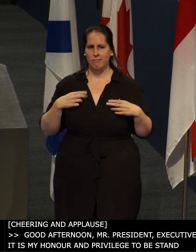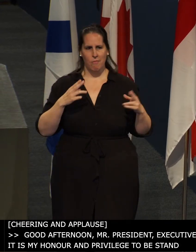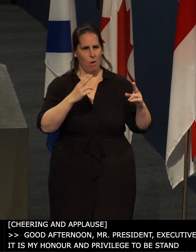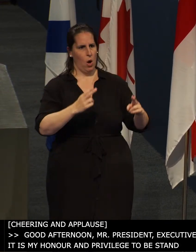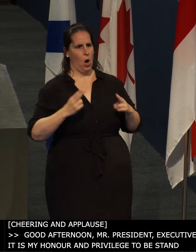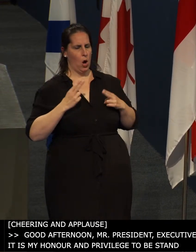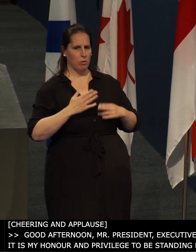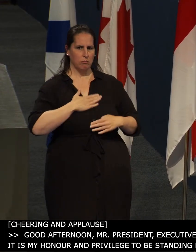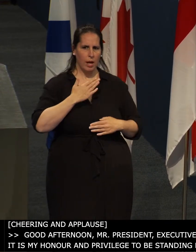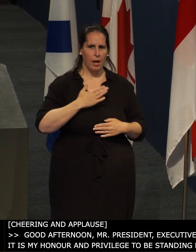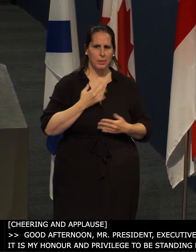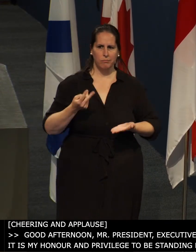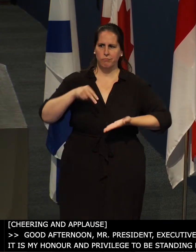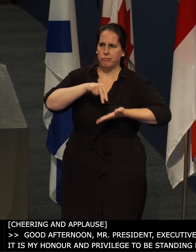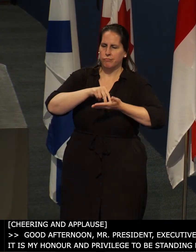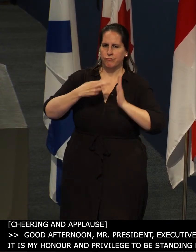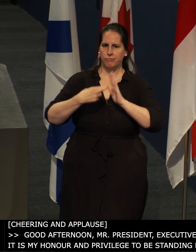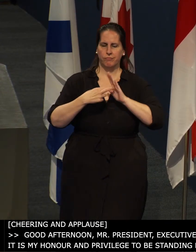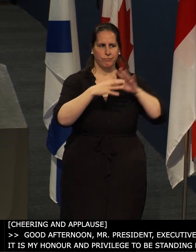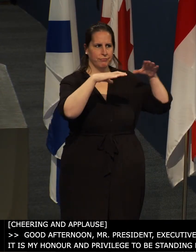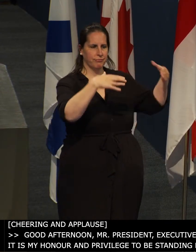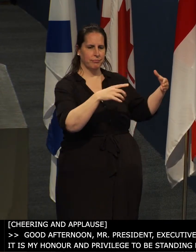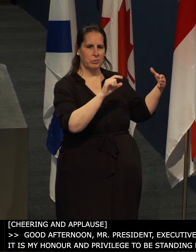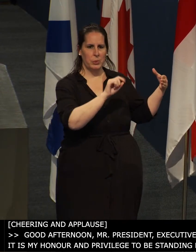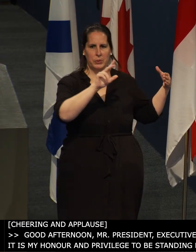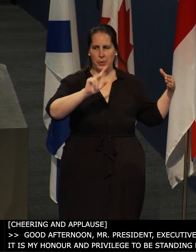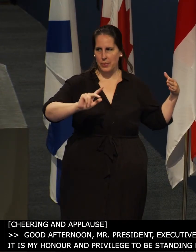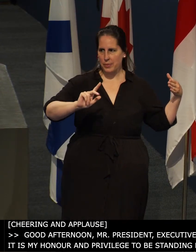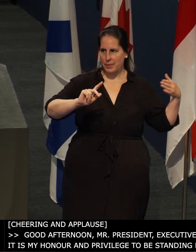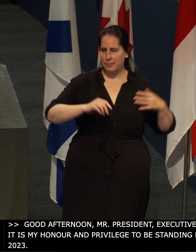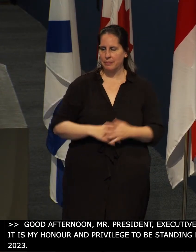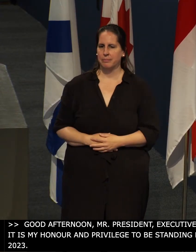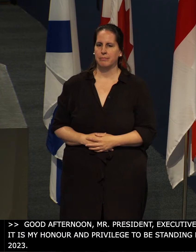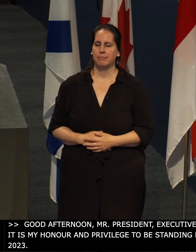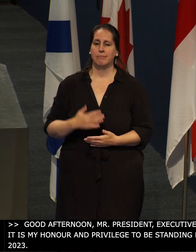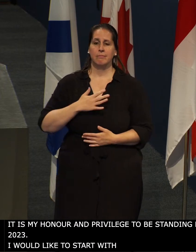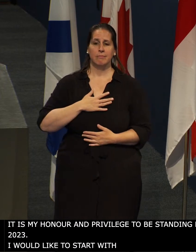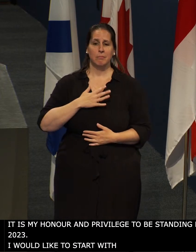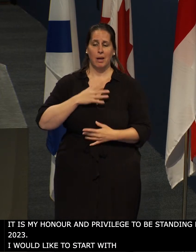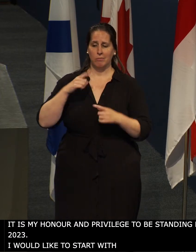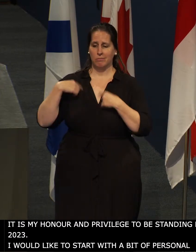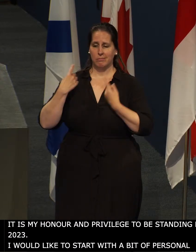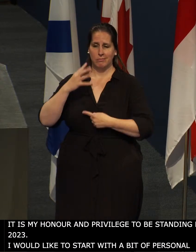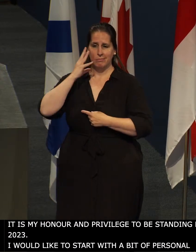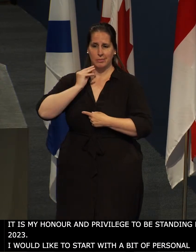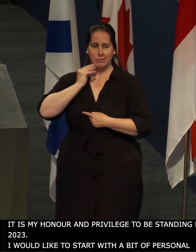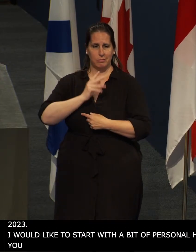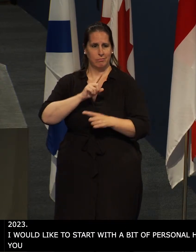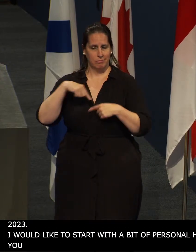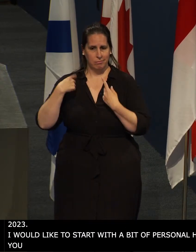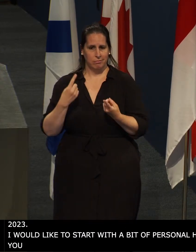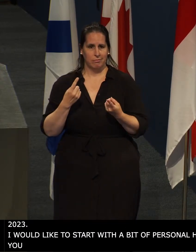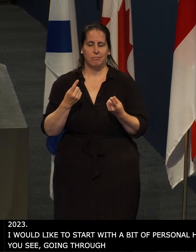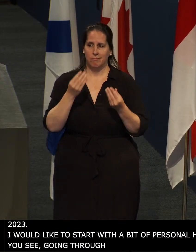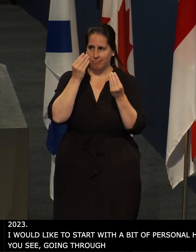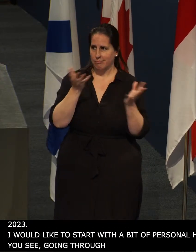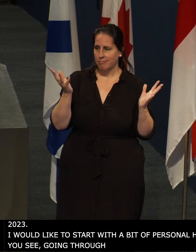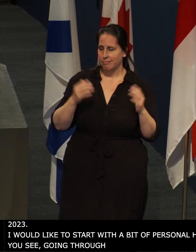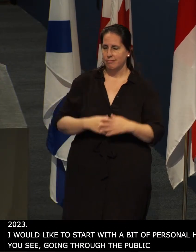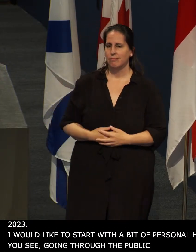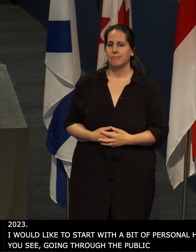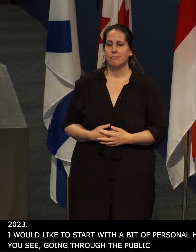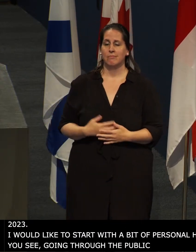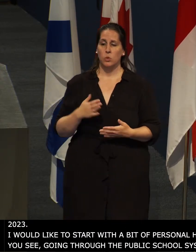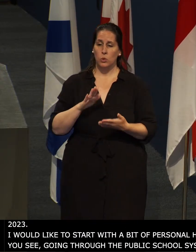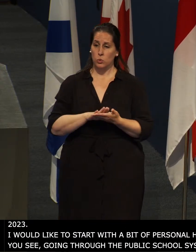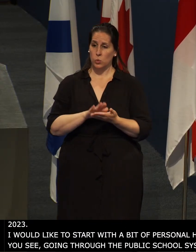for the graduating class of 2023. I would like to start with a bit of personal history. You see, going through the public school system was not an easy journey